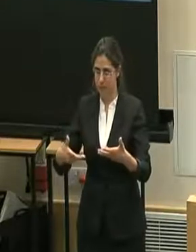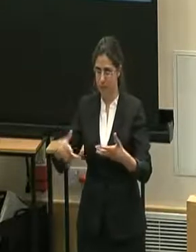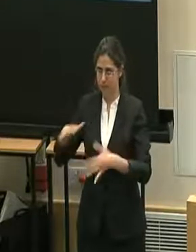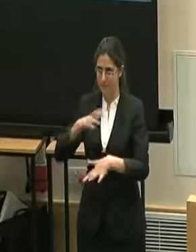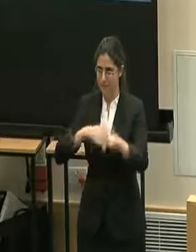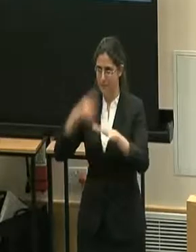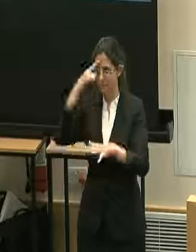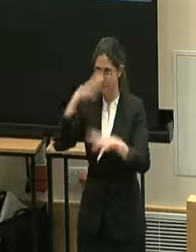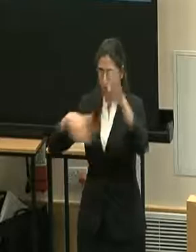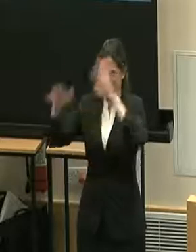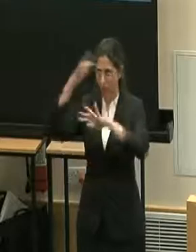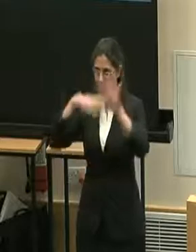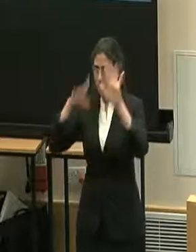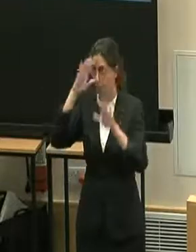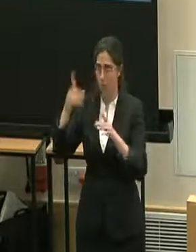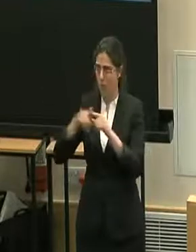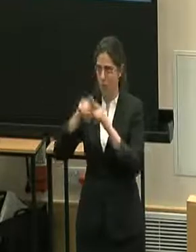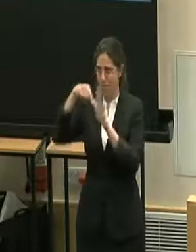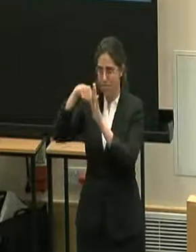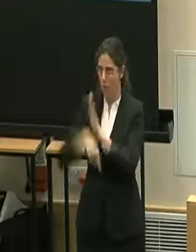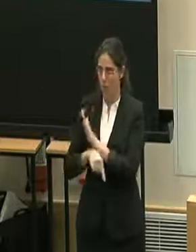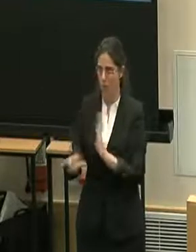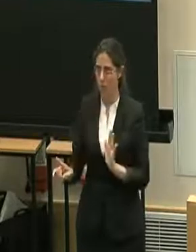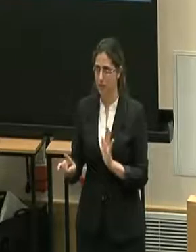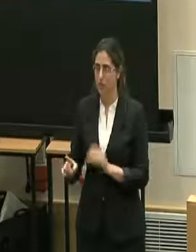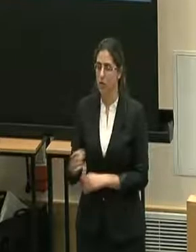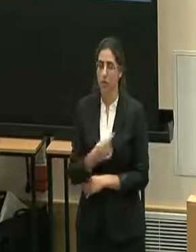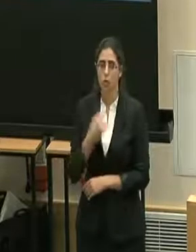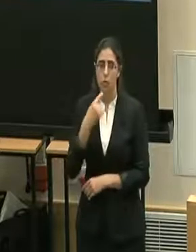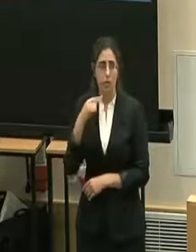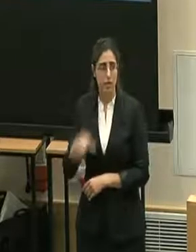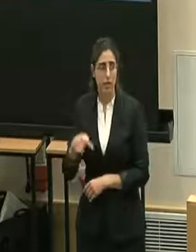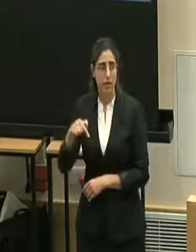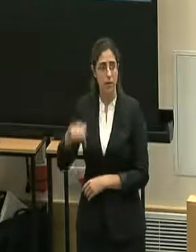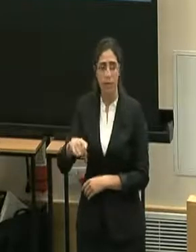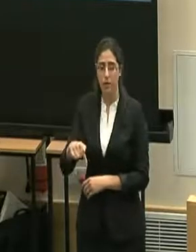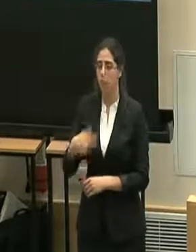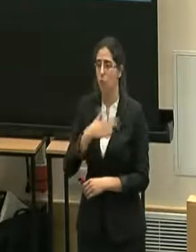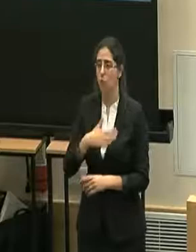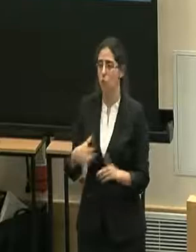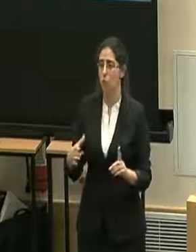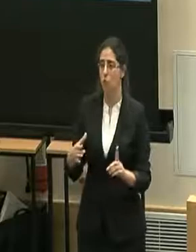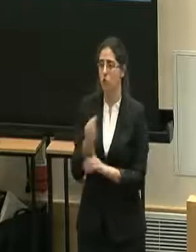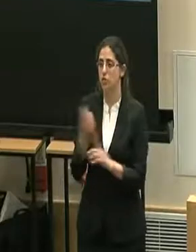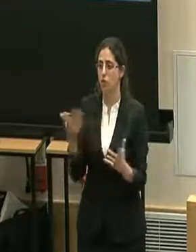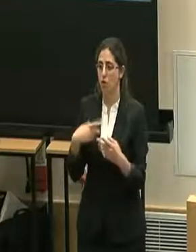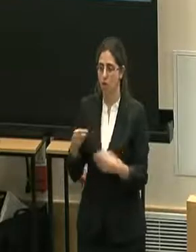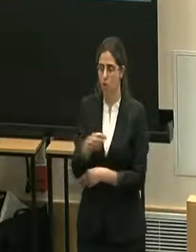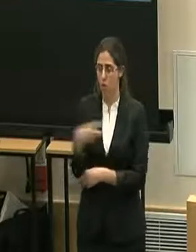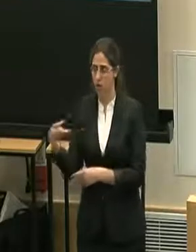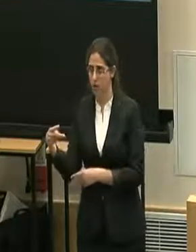boggles the mind in its complexity. To say that we are just here to achieve equality